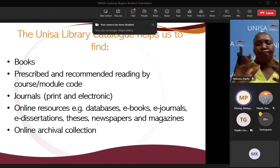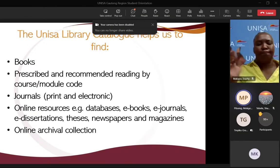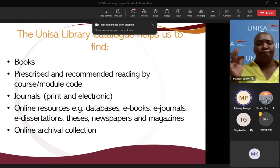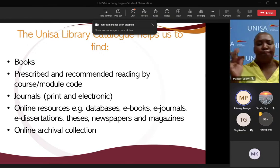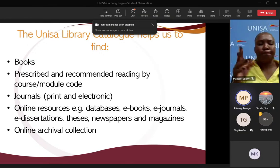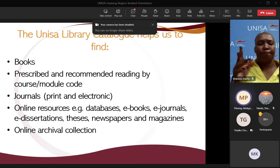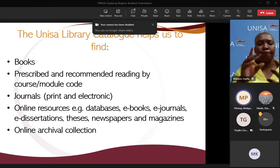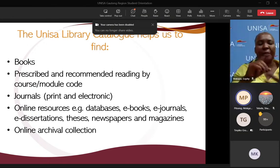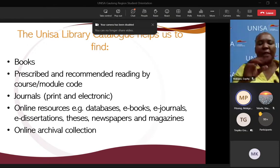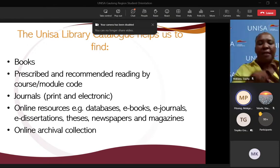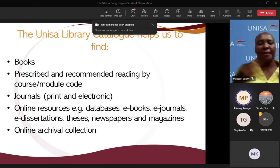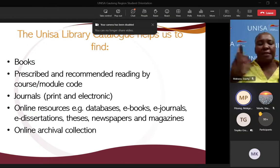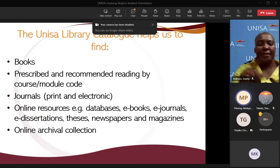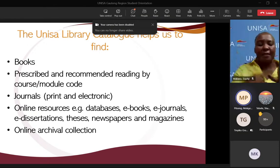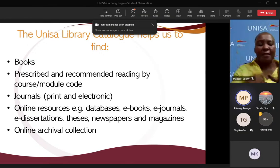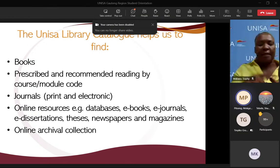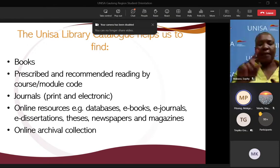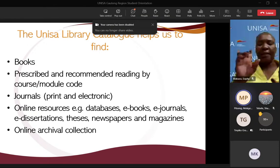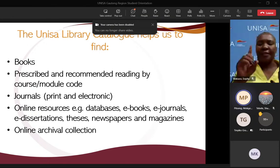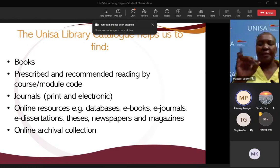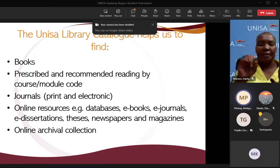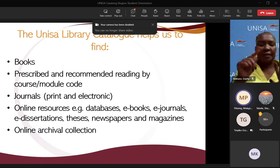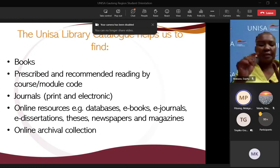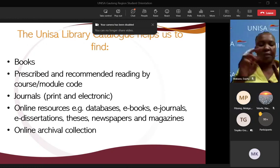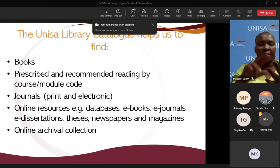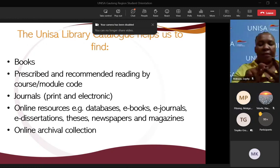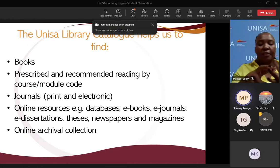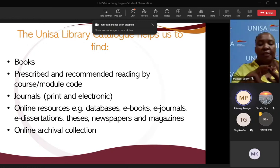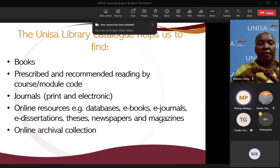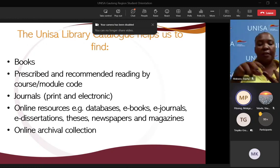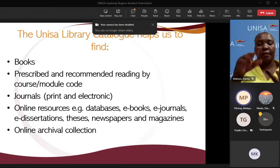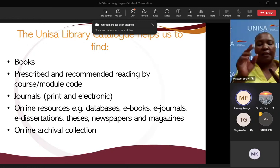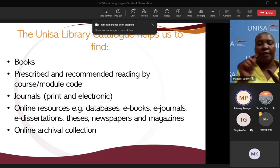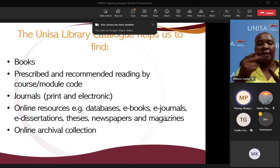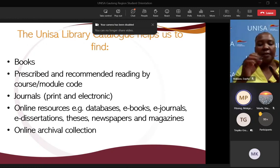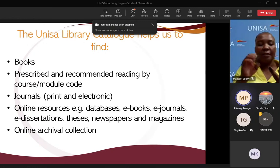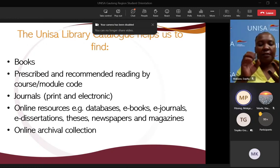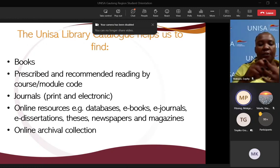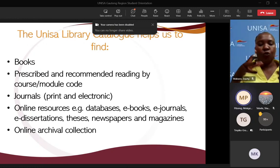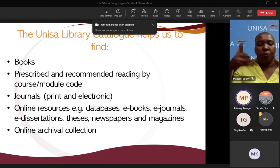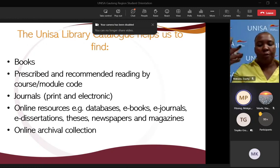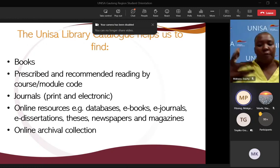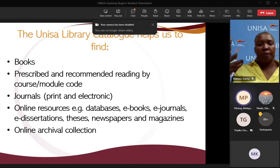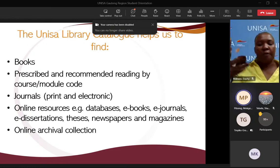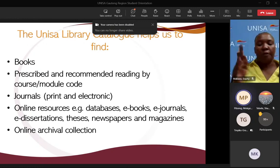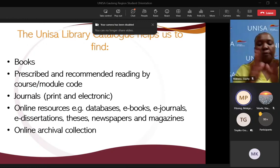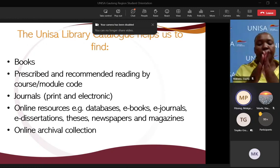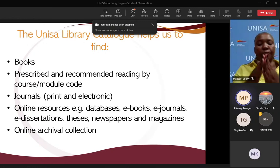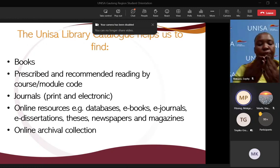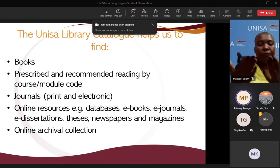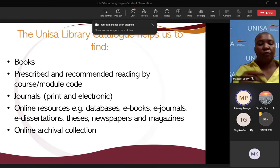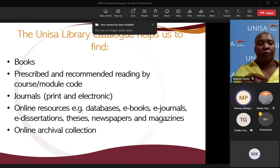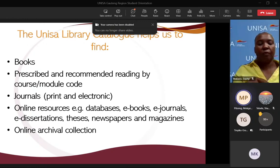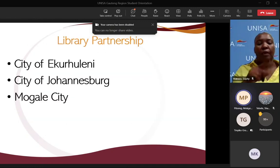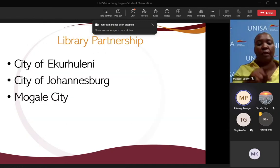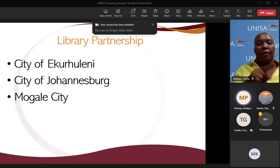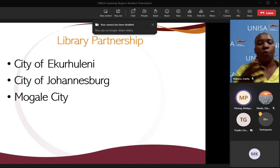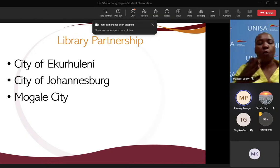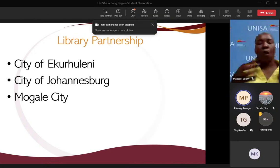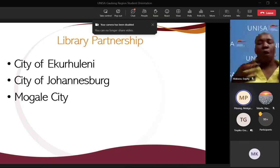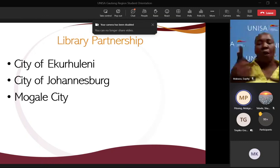thesis newspapers and magazines you can also access our online archival collection